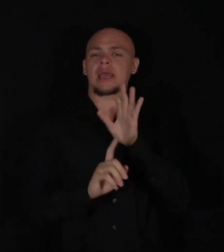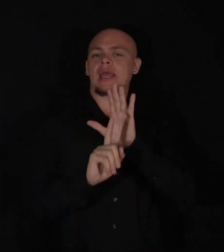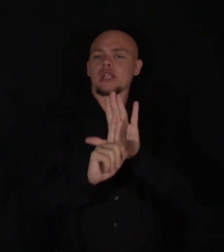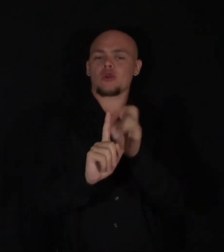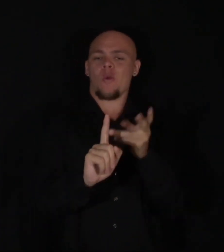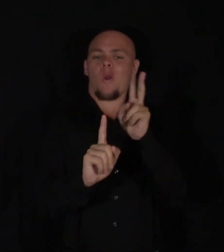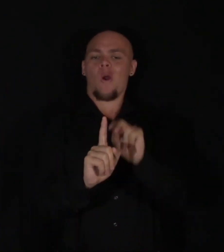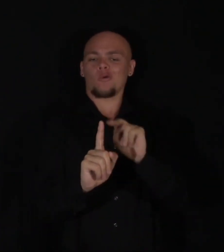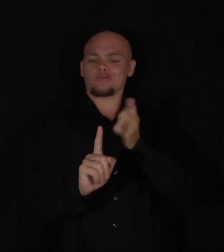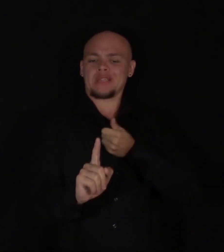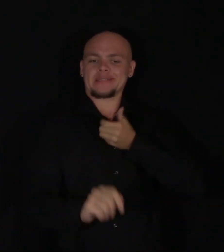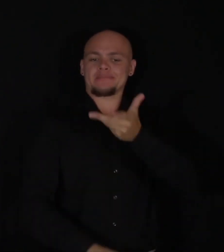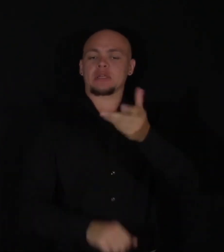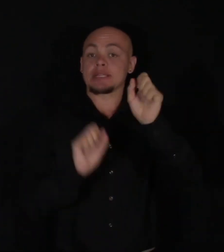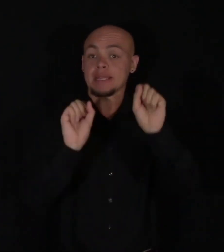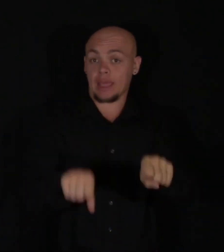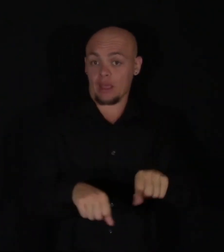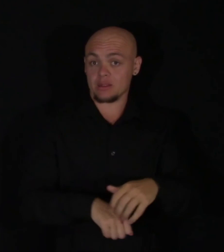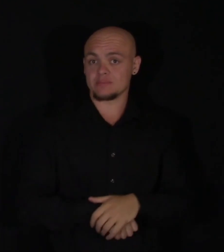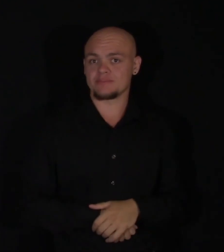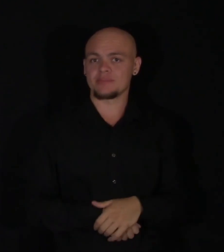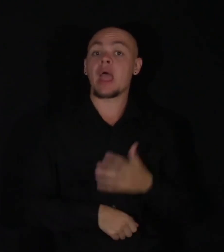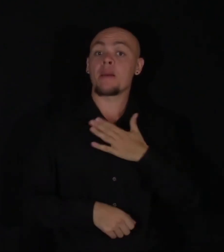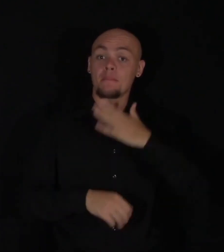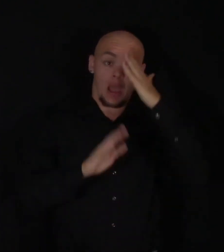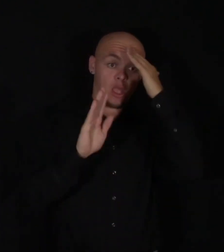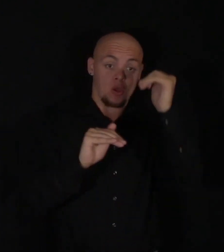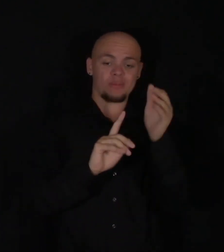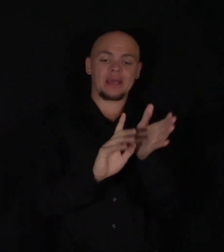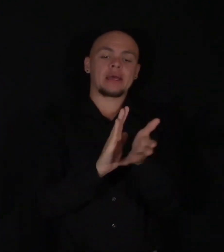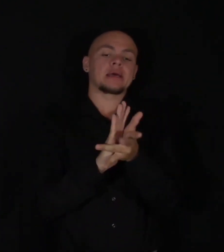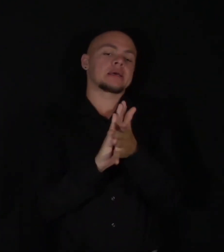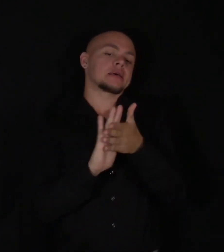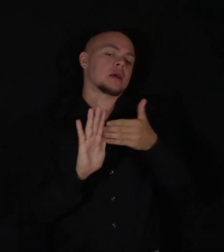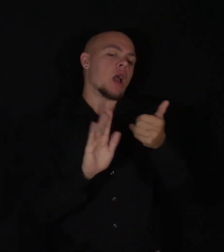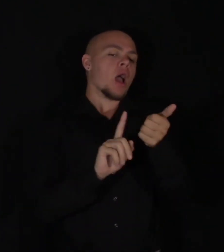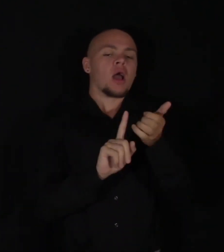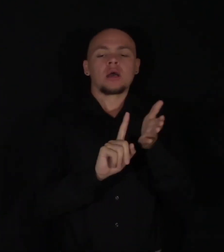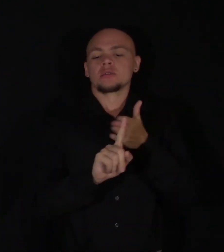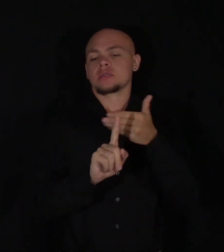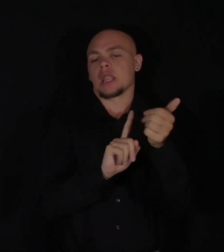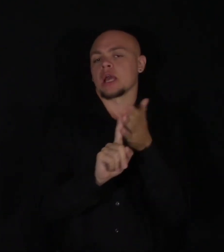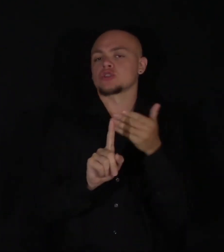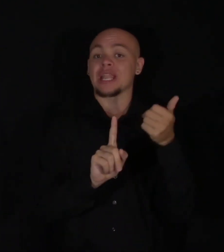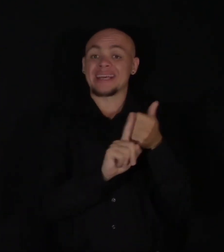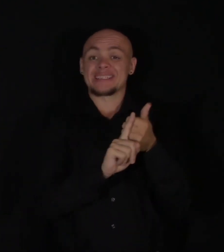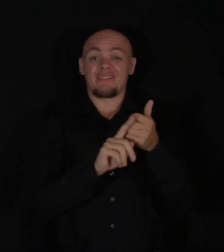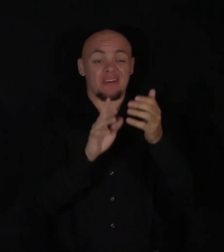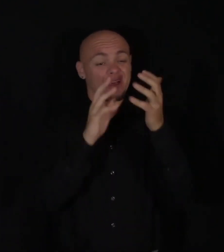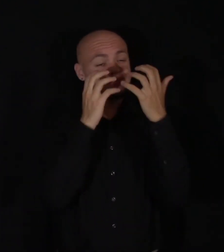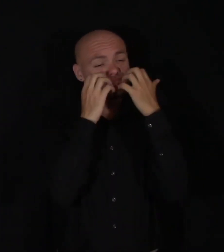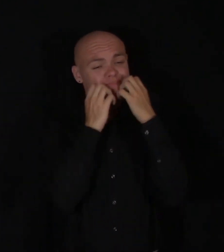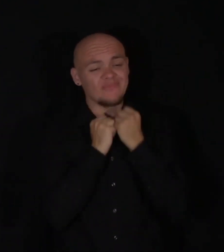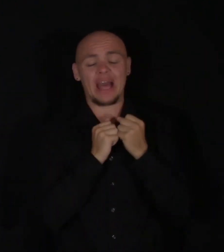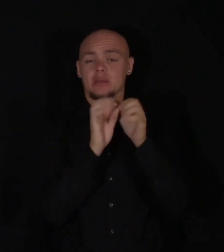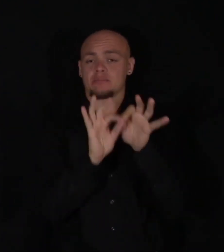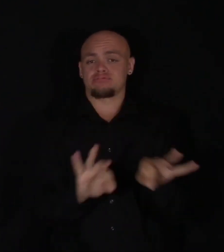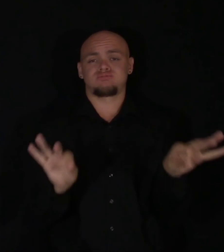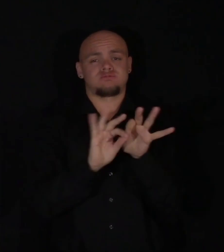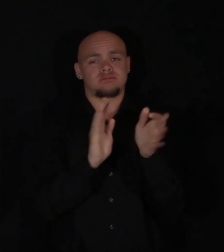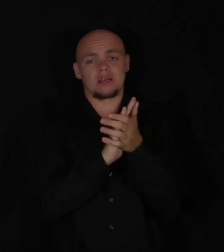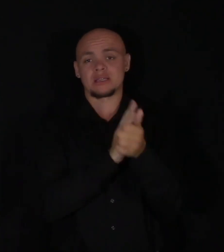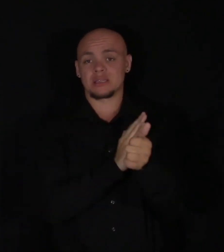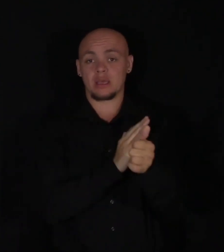My hope is that you will see seduction as a valuable life skill as I've learned to. Because so many people lose